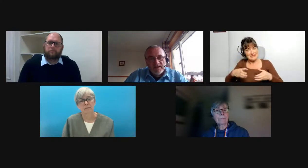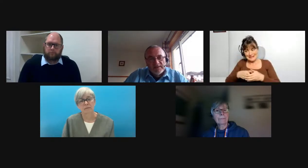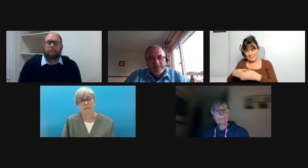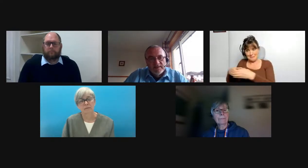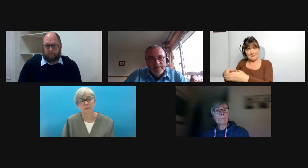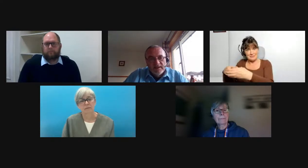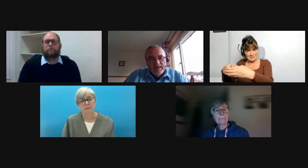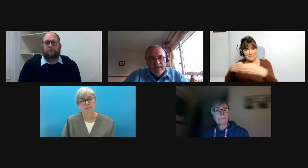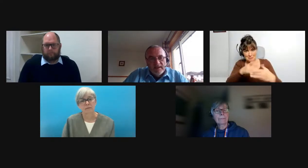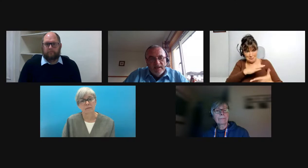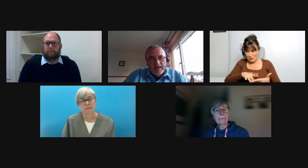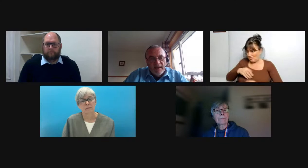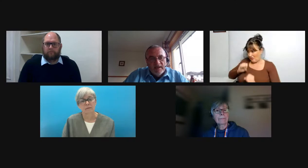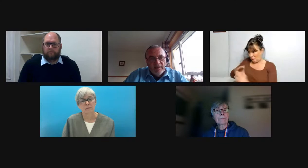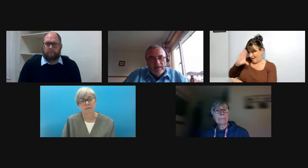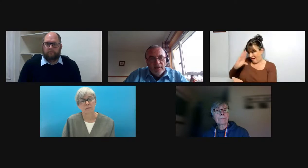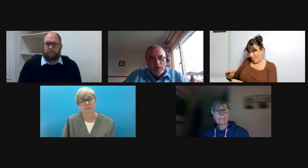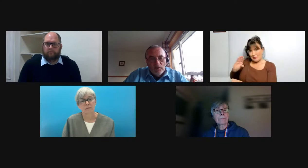first thing is that